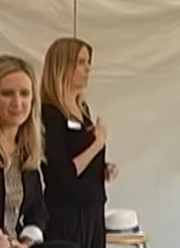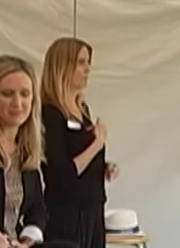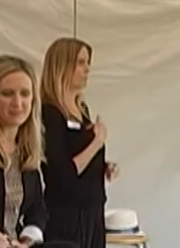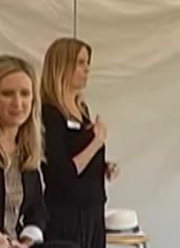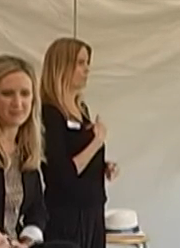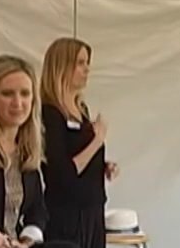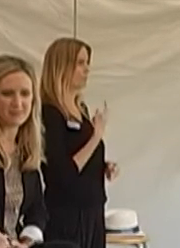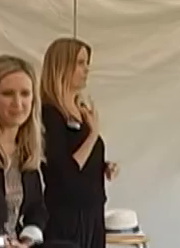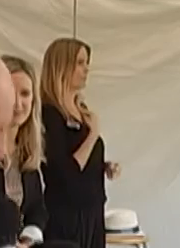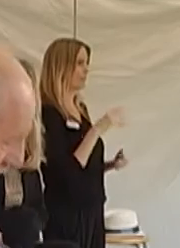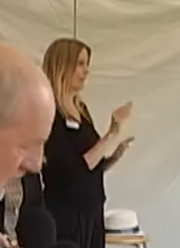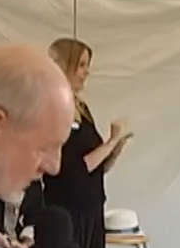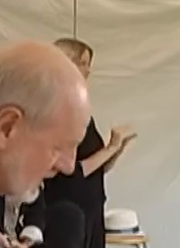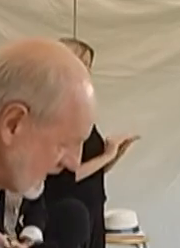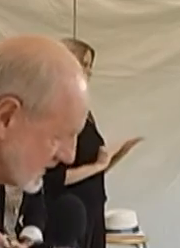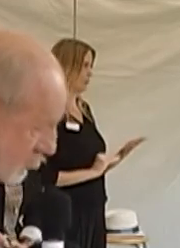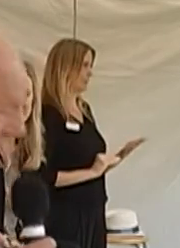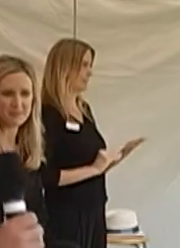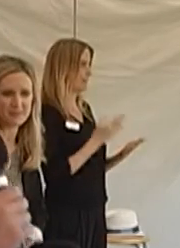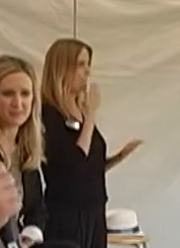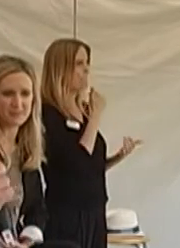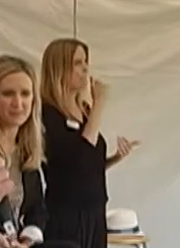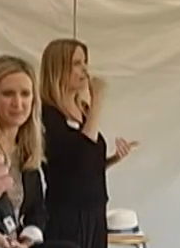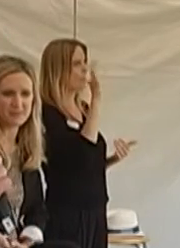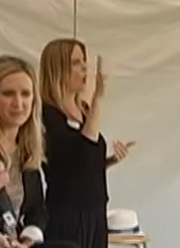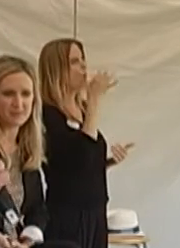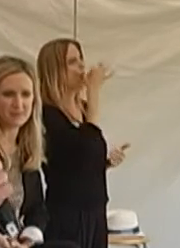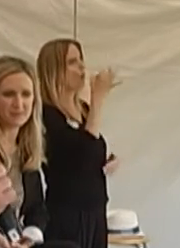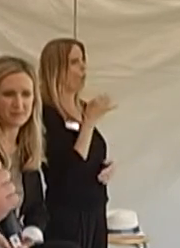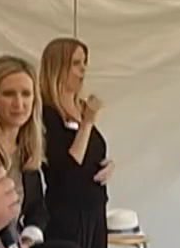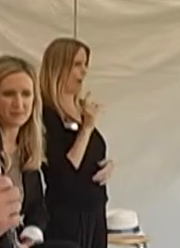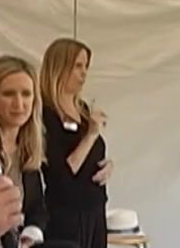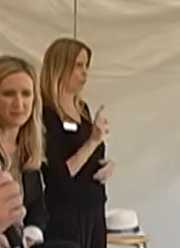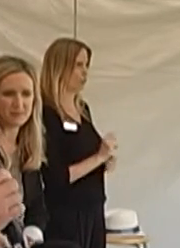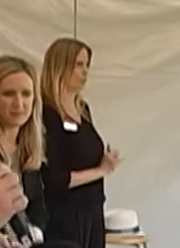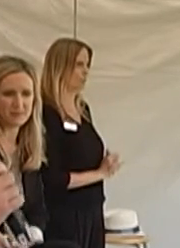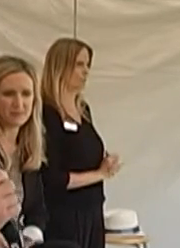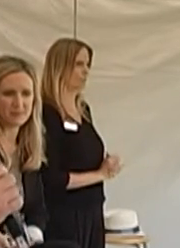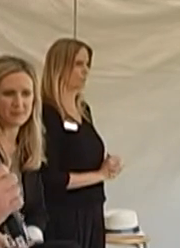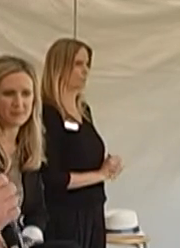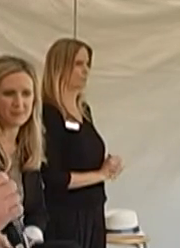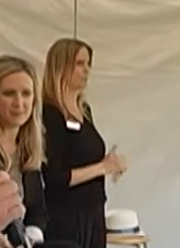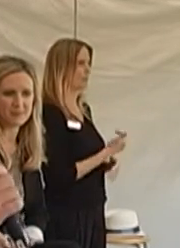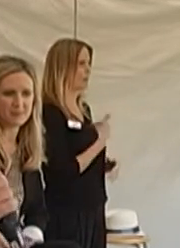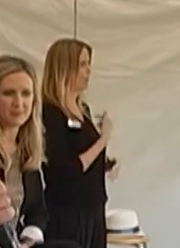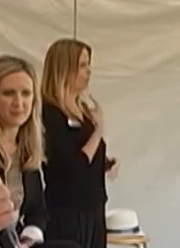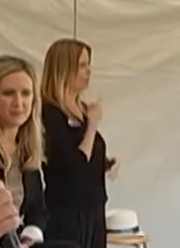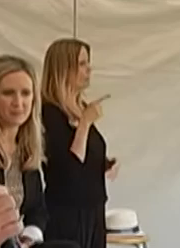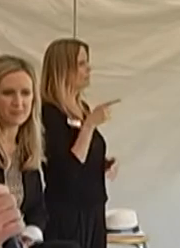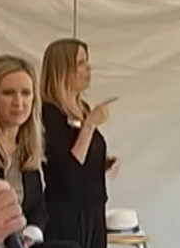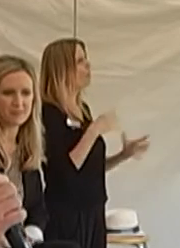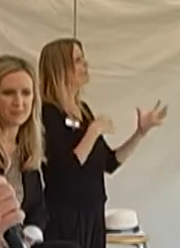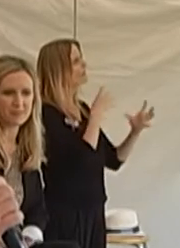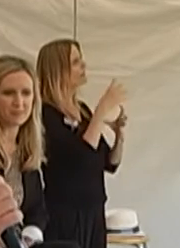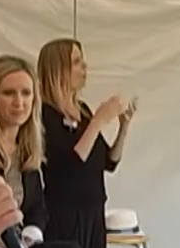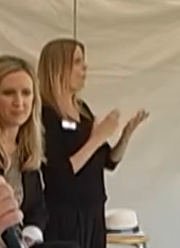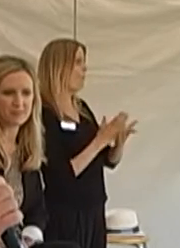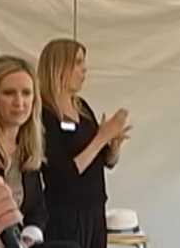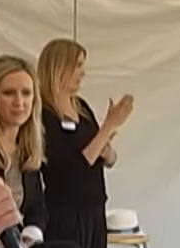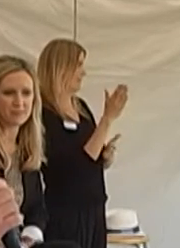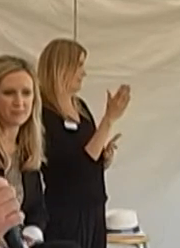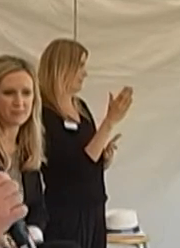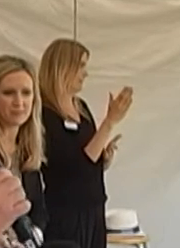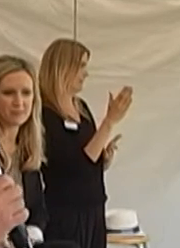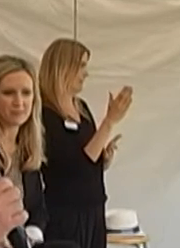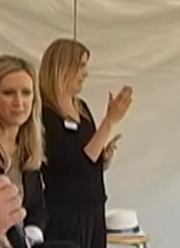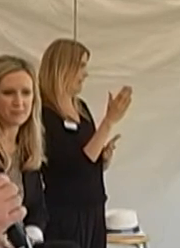about the Nordic experience, what we would call it. I would say that it's geopolitics.